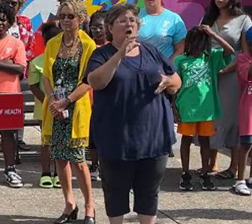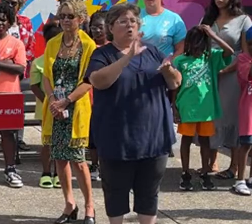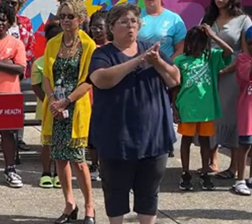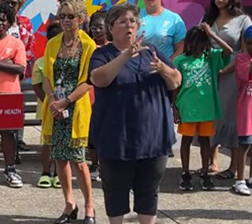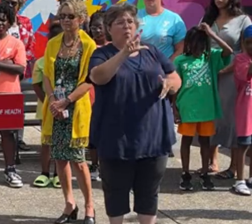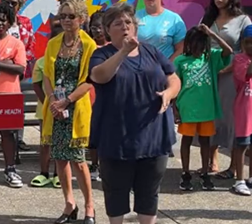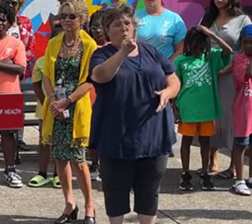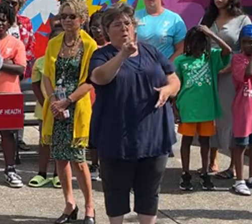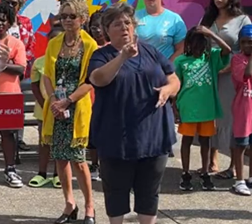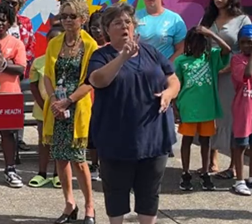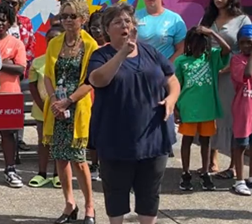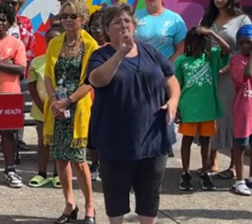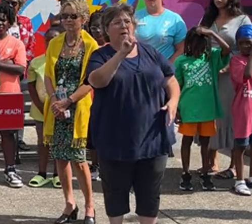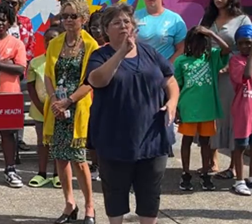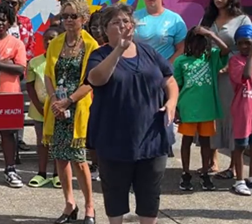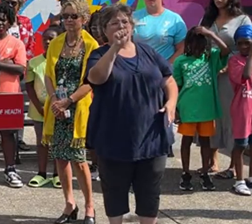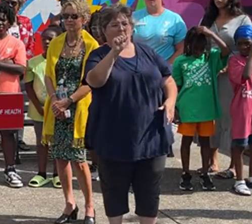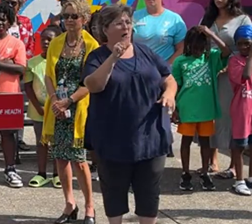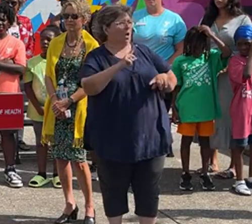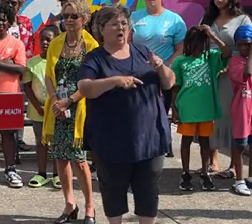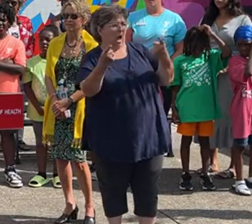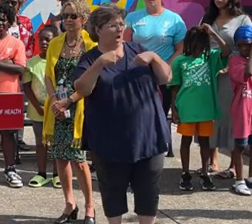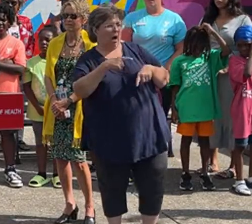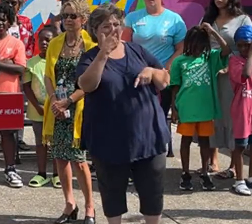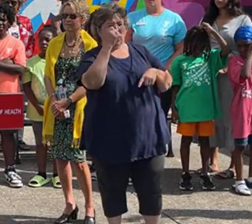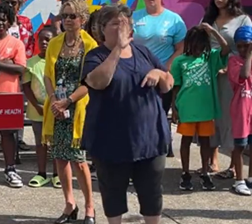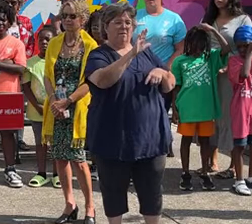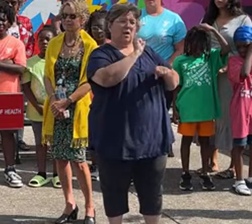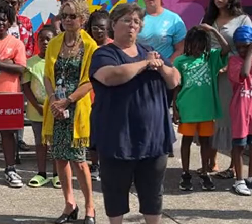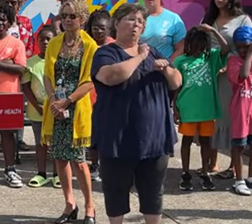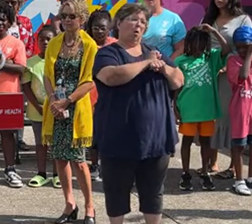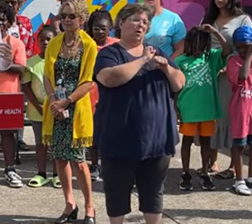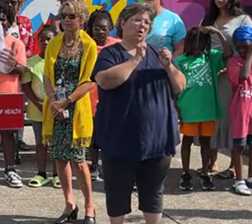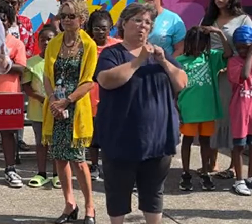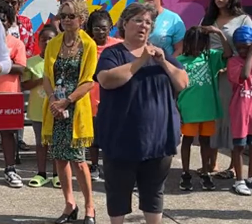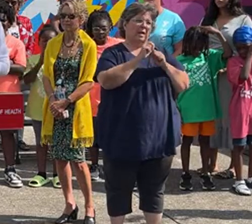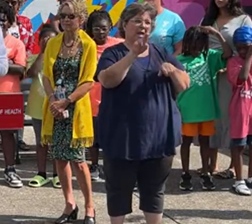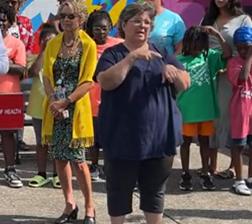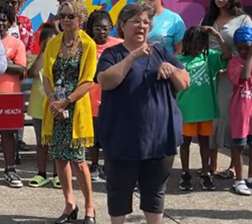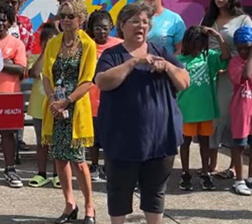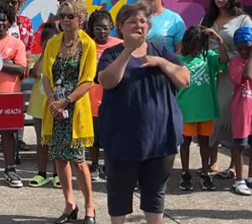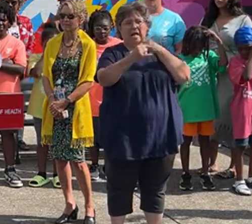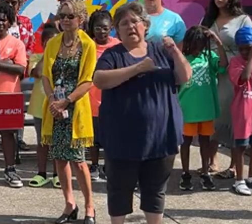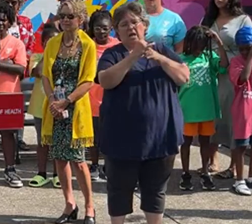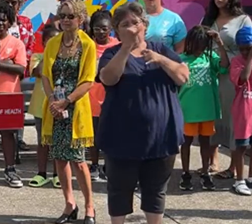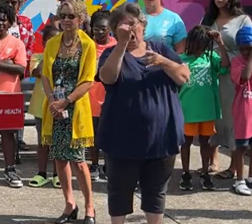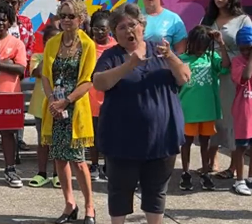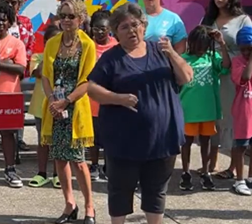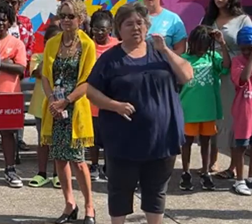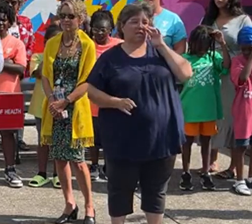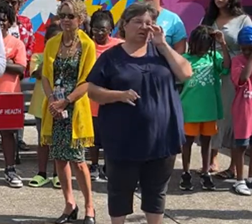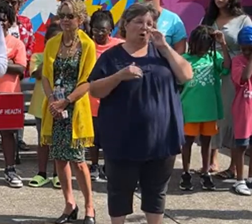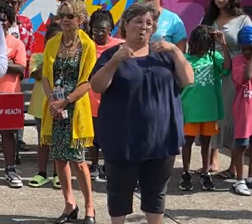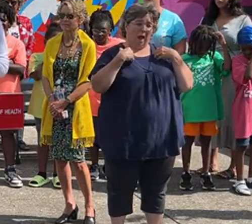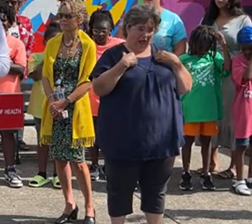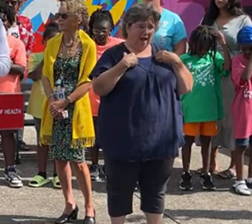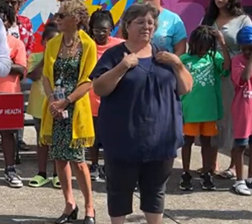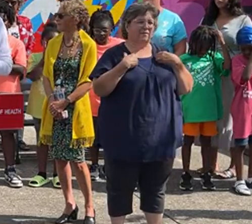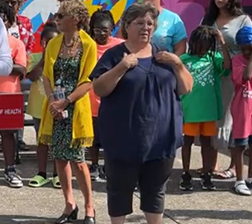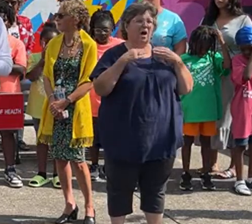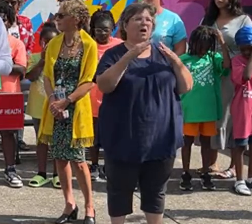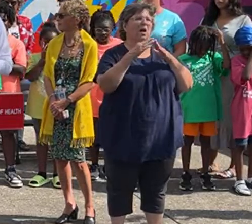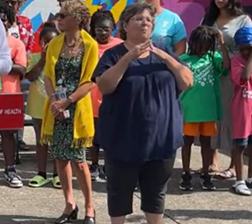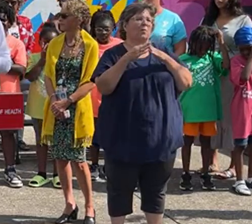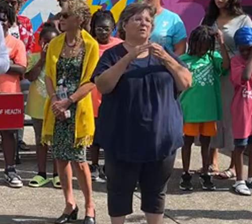with Ben Volta, who couldn't be with us today because of his work with national and international artists. But we have